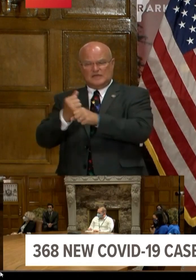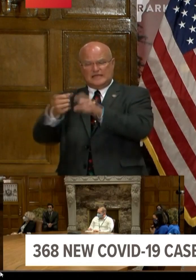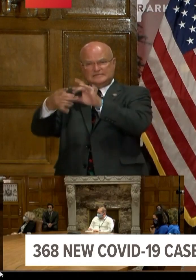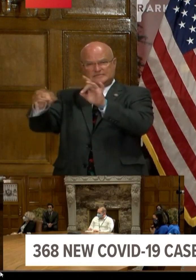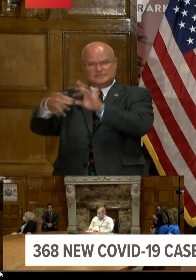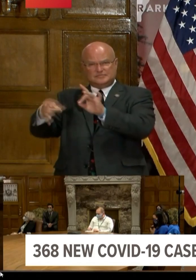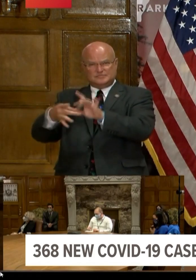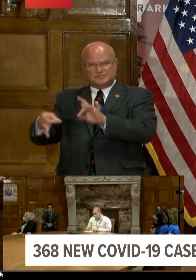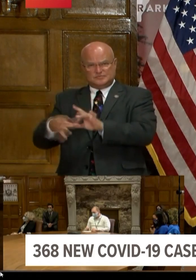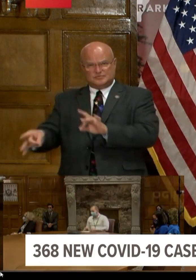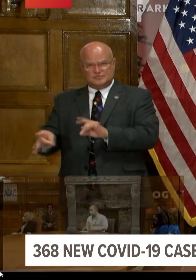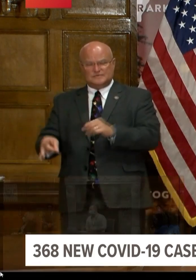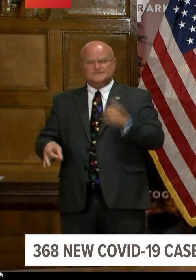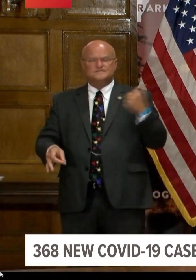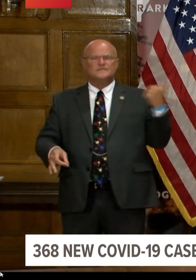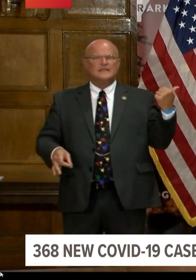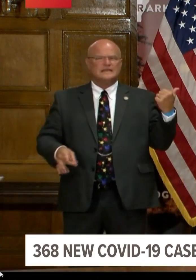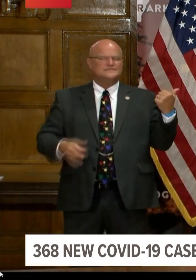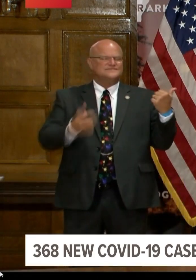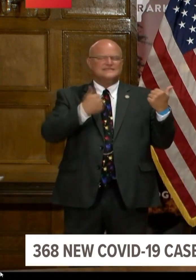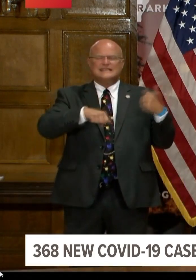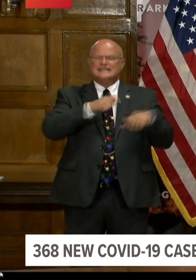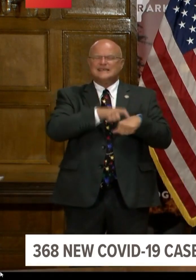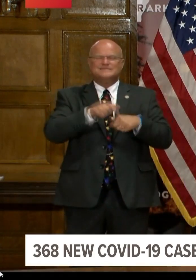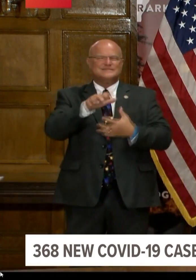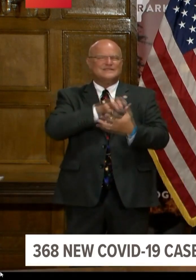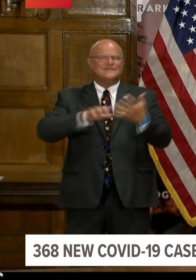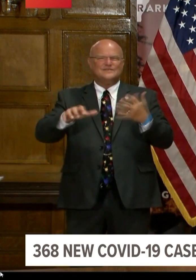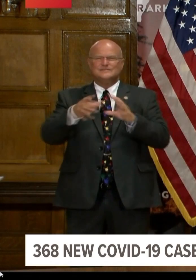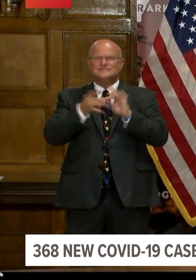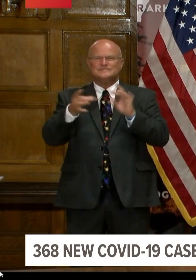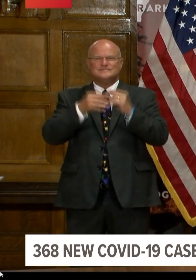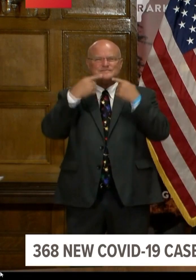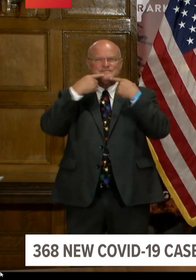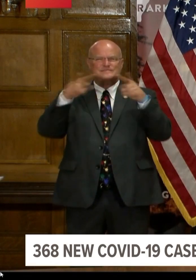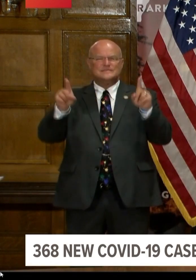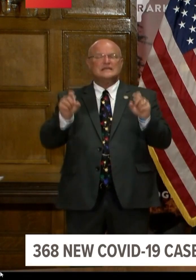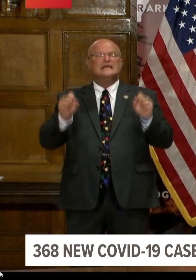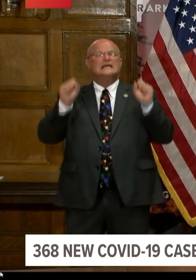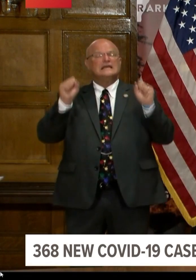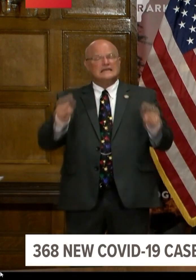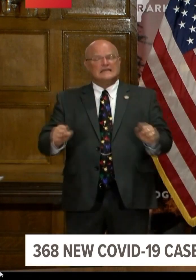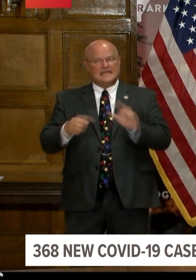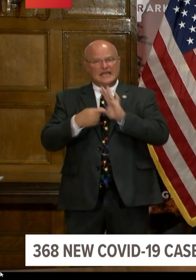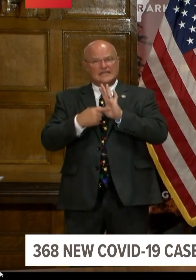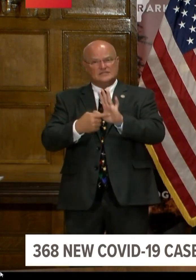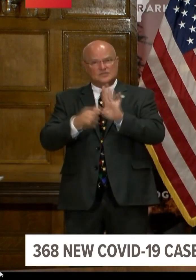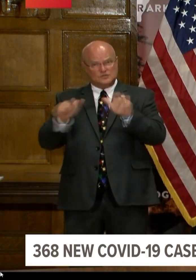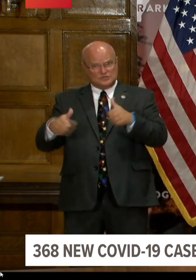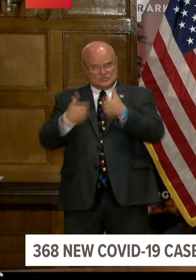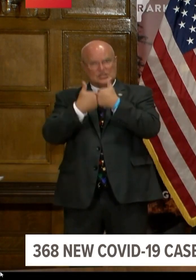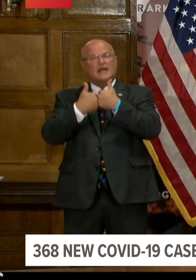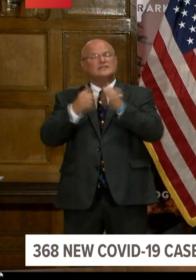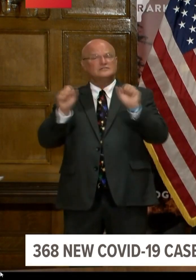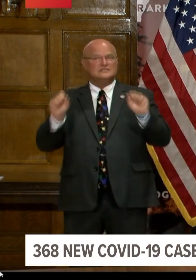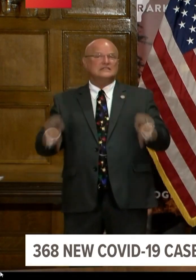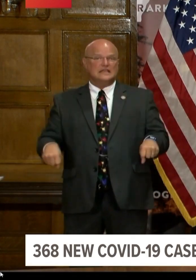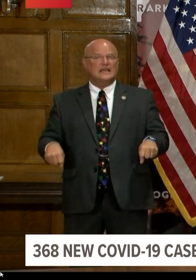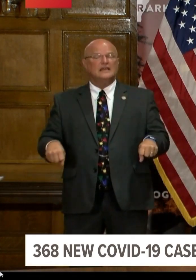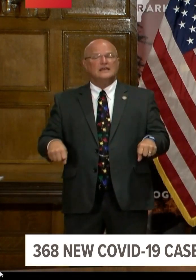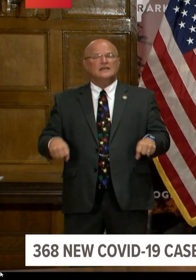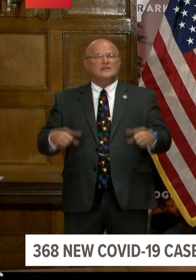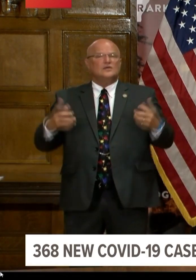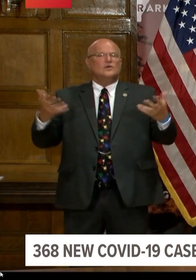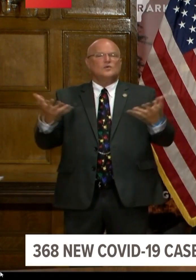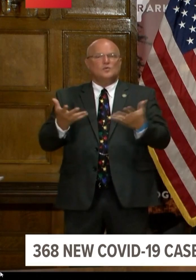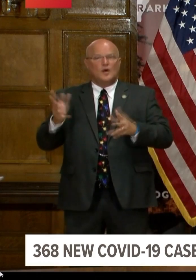Well, anytime you have confusing public messages, it can reflect challenges as to